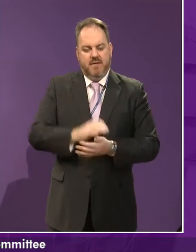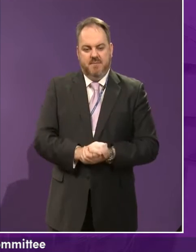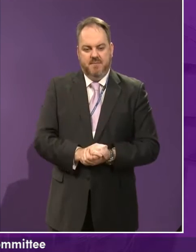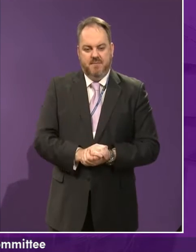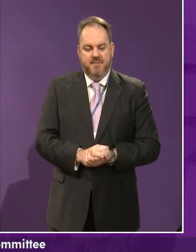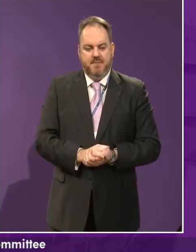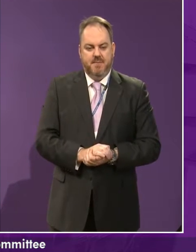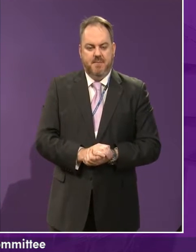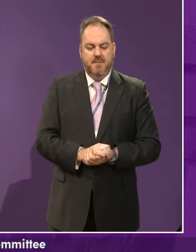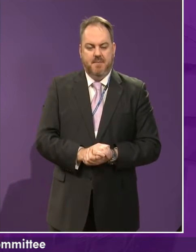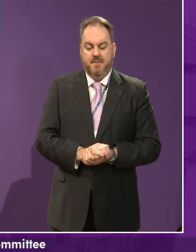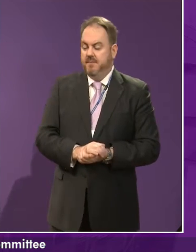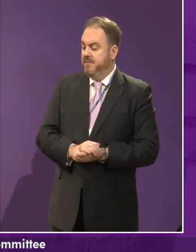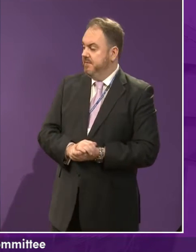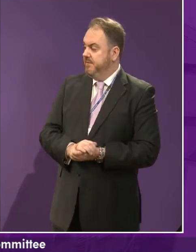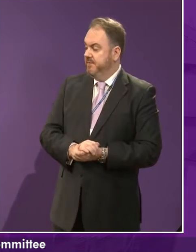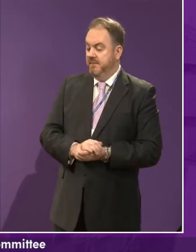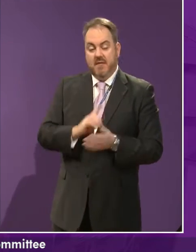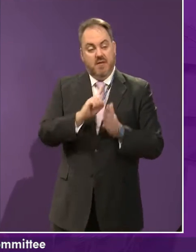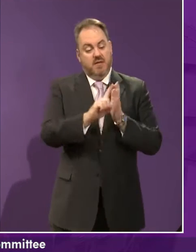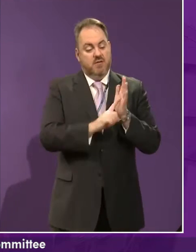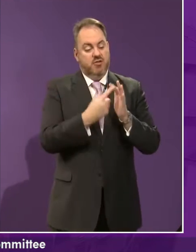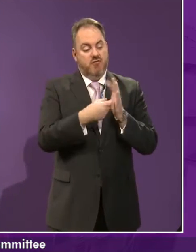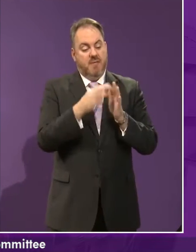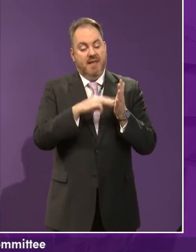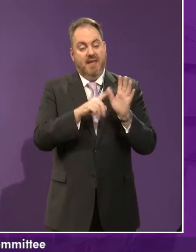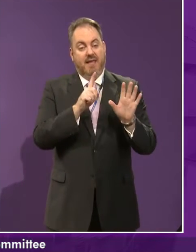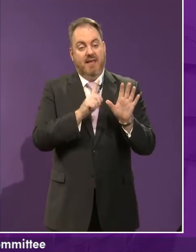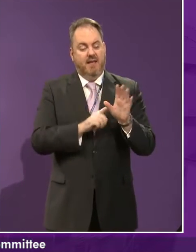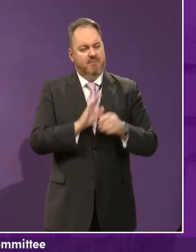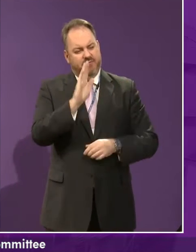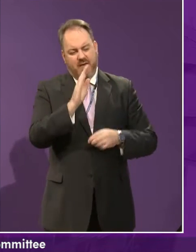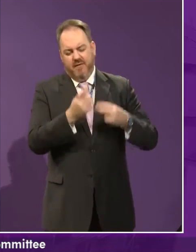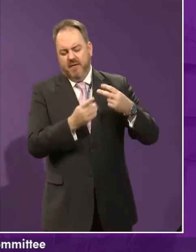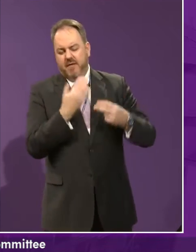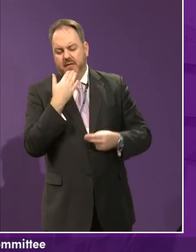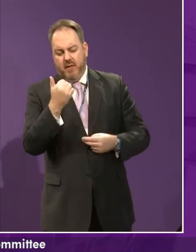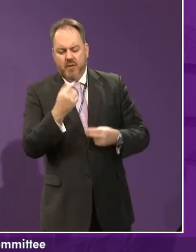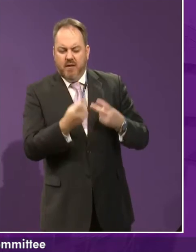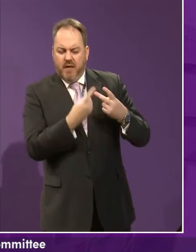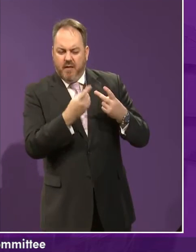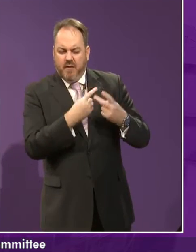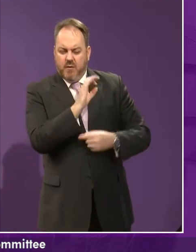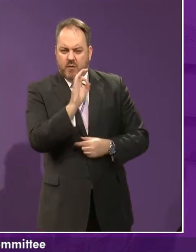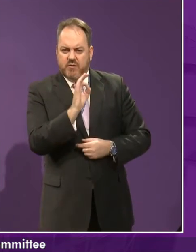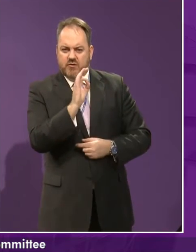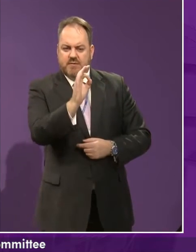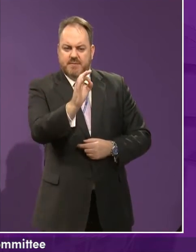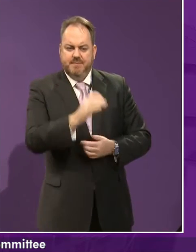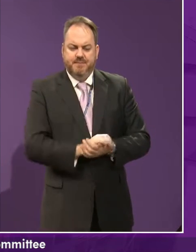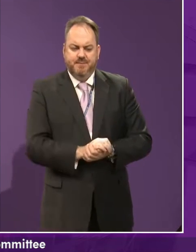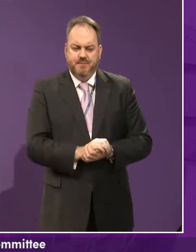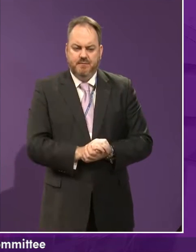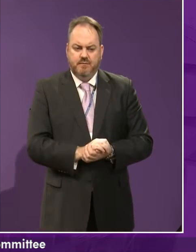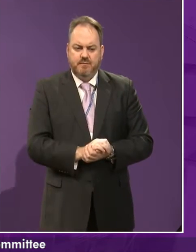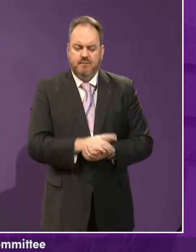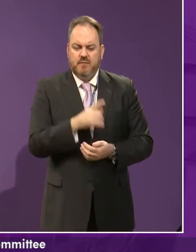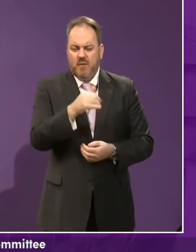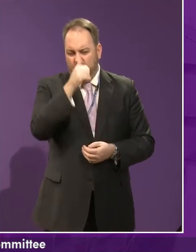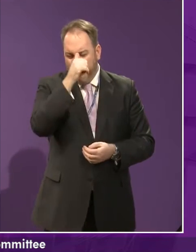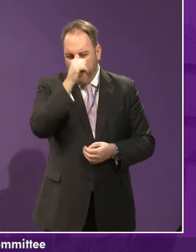Second question, and this is aimed at whoever wants to jump in and take it. We got a very helpful breakdown of, if you like, listing of the different types